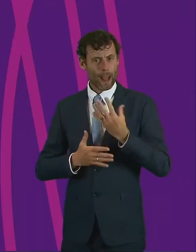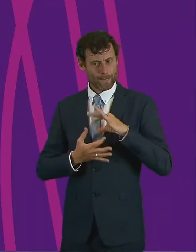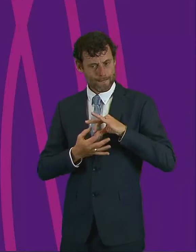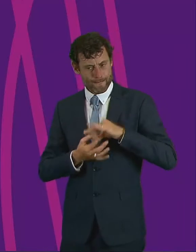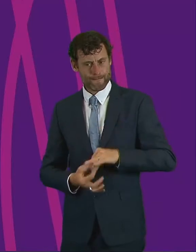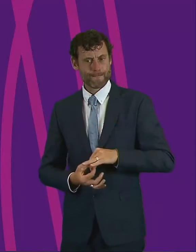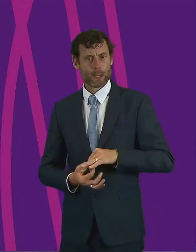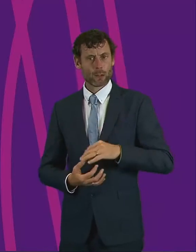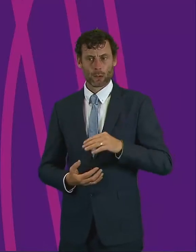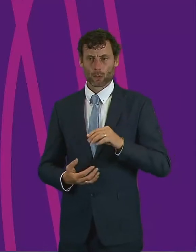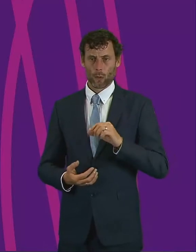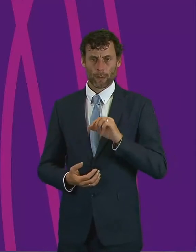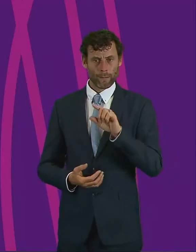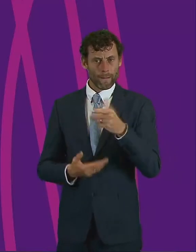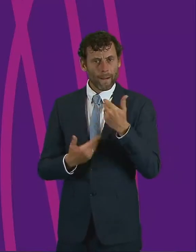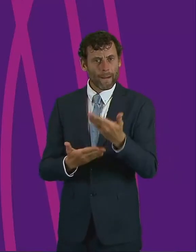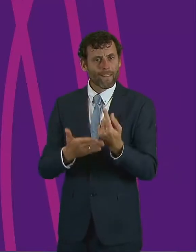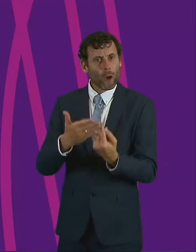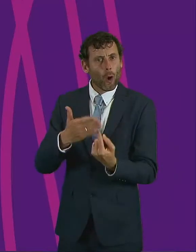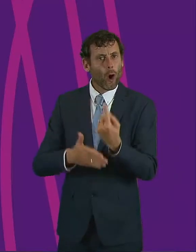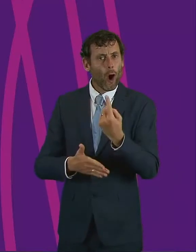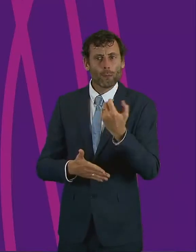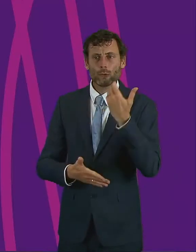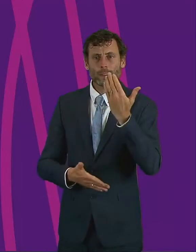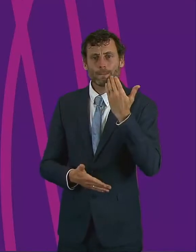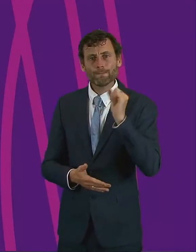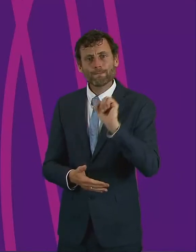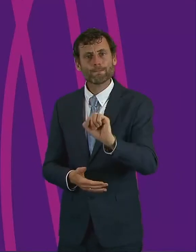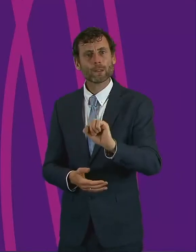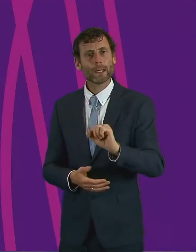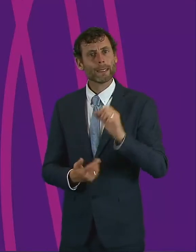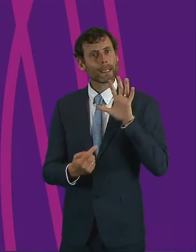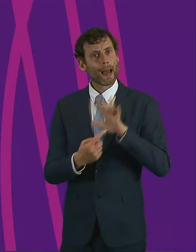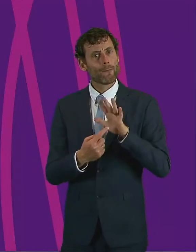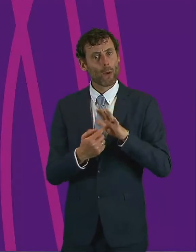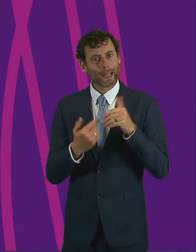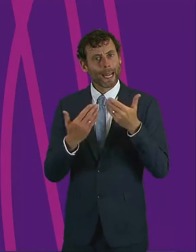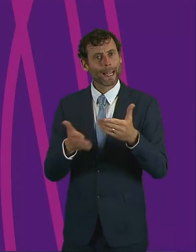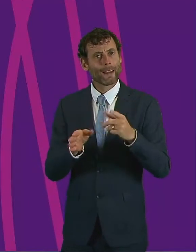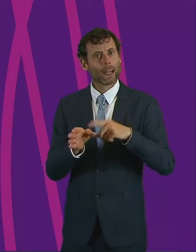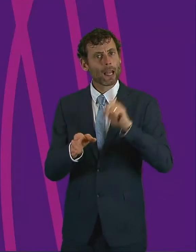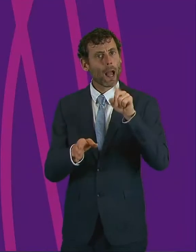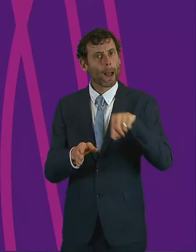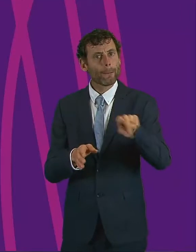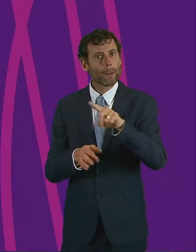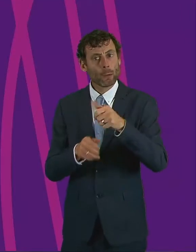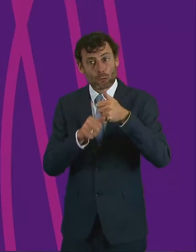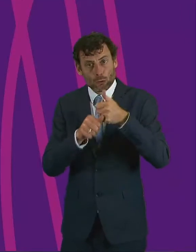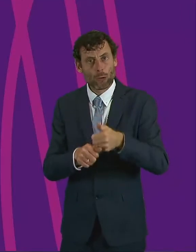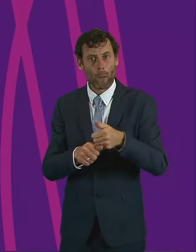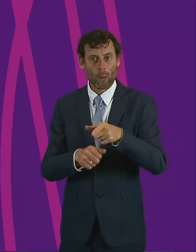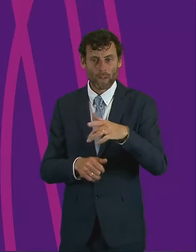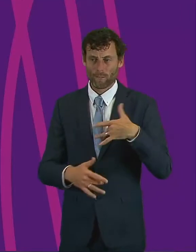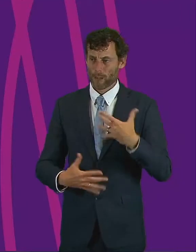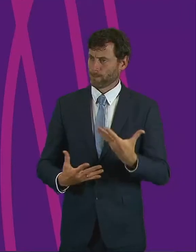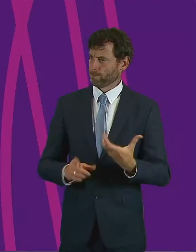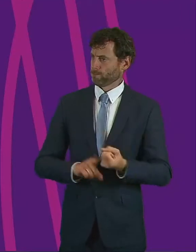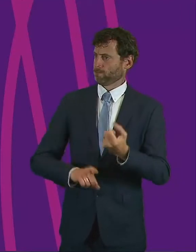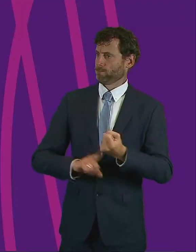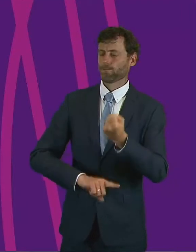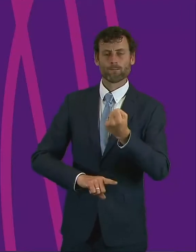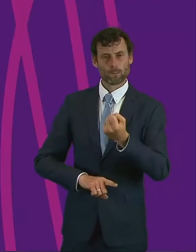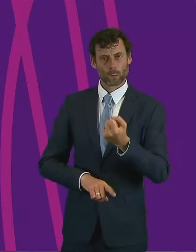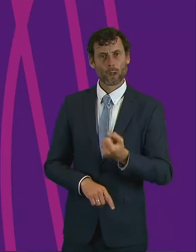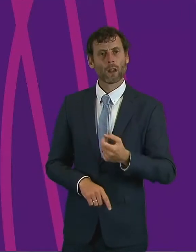emerging opportunities. We must ensure that our young people are supported to make the best of the opportunities, and we're clear that the